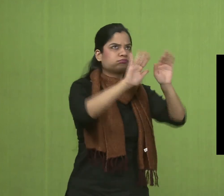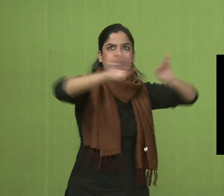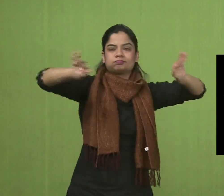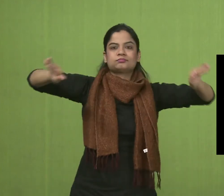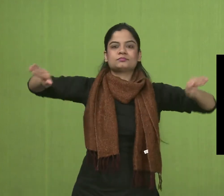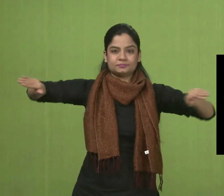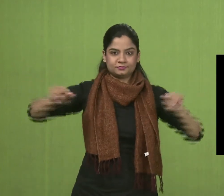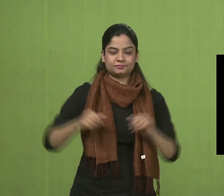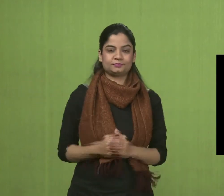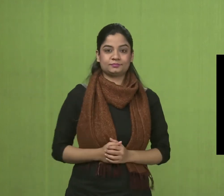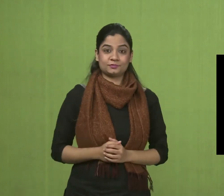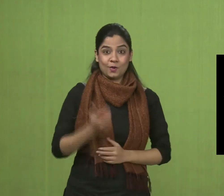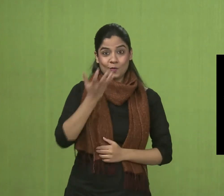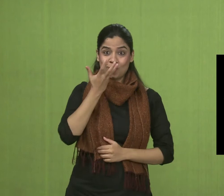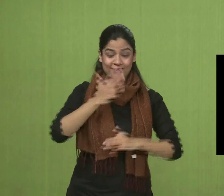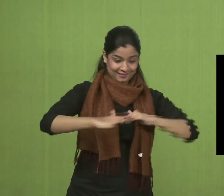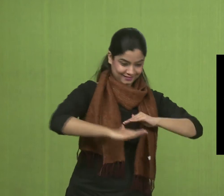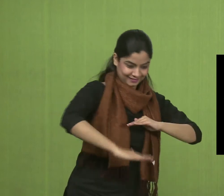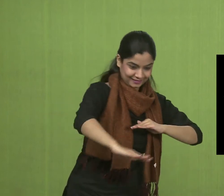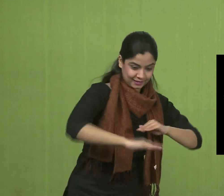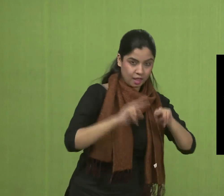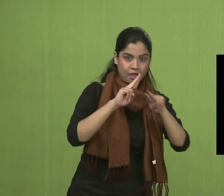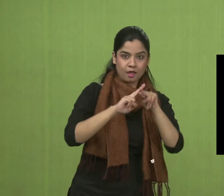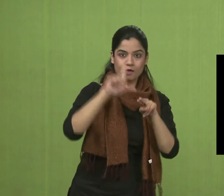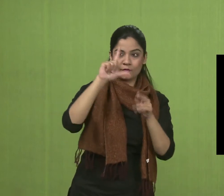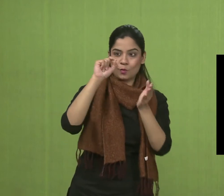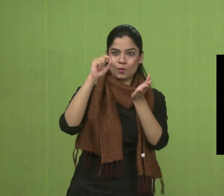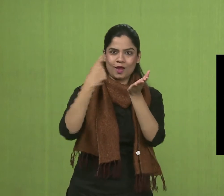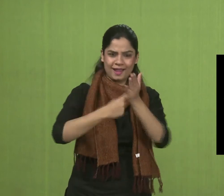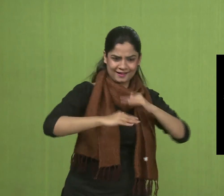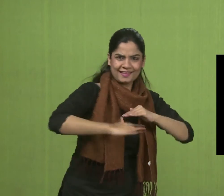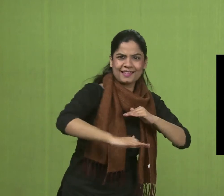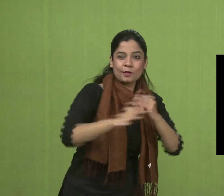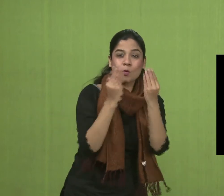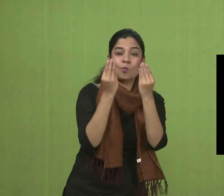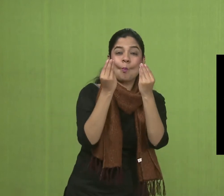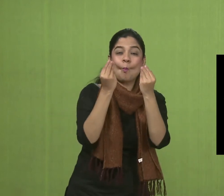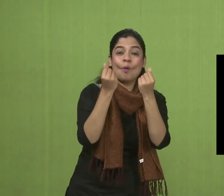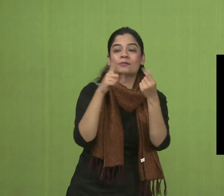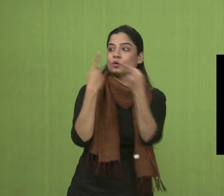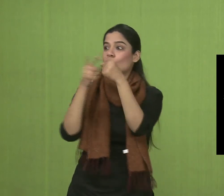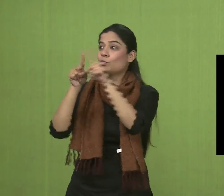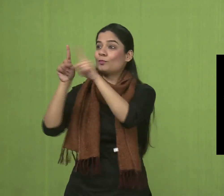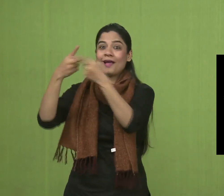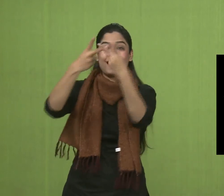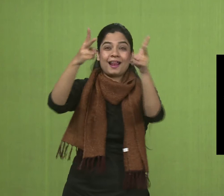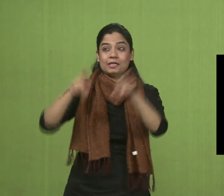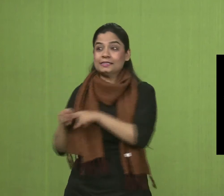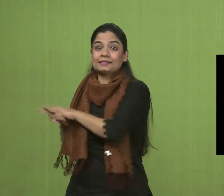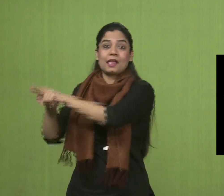aside. And on the floor, just remember to have non-slippery tiles. Don't use the same tiles that you have